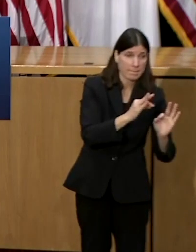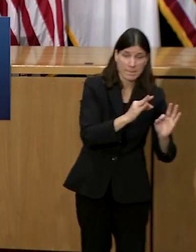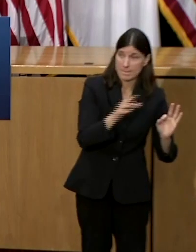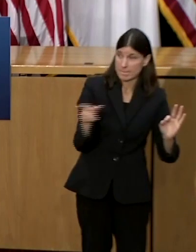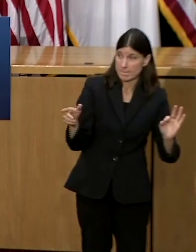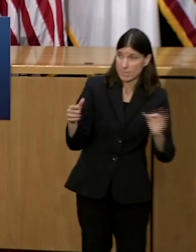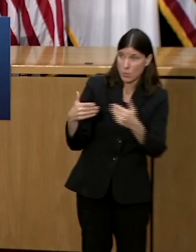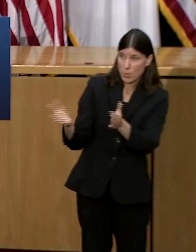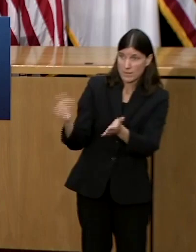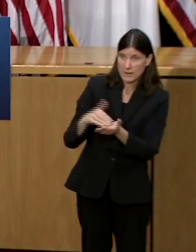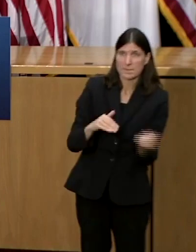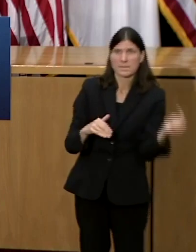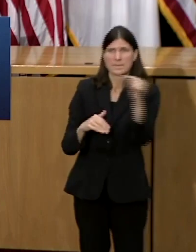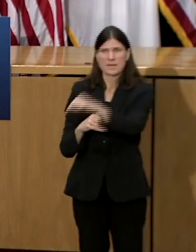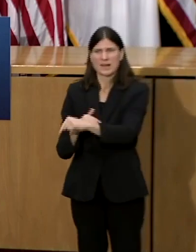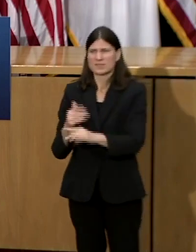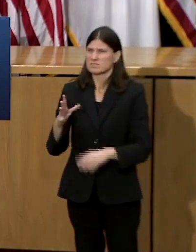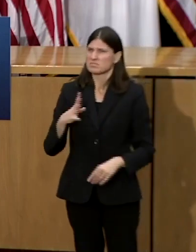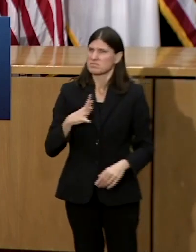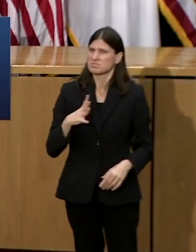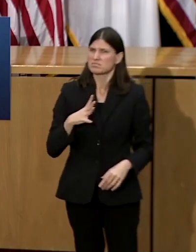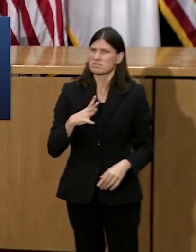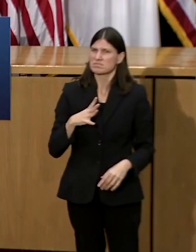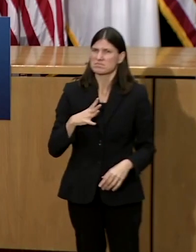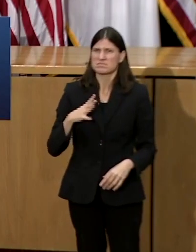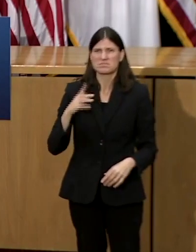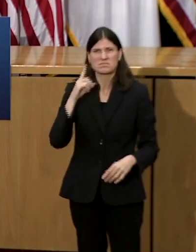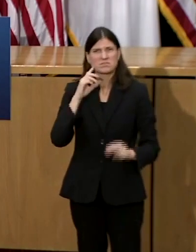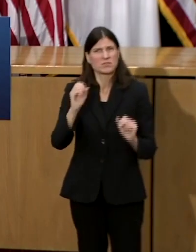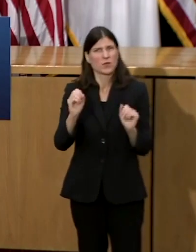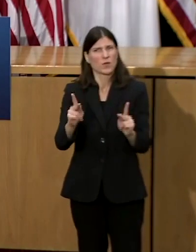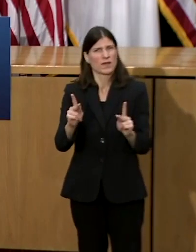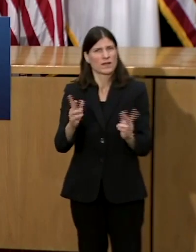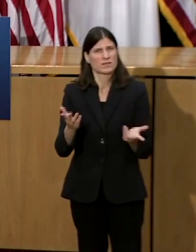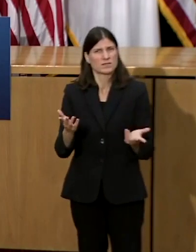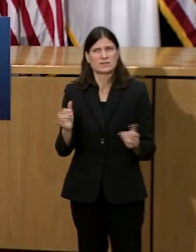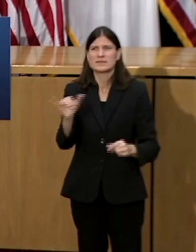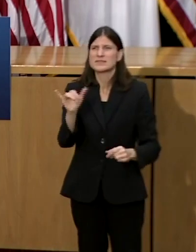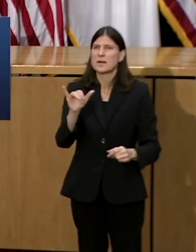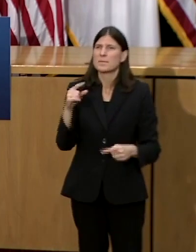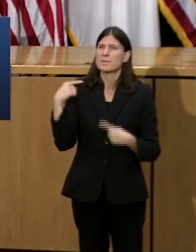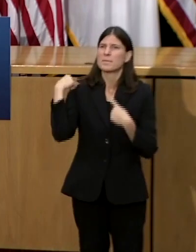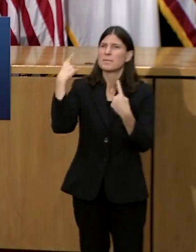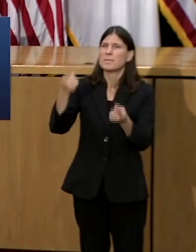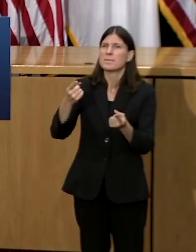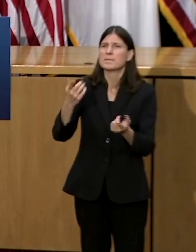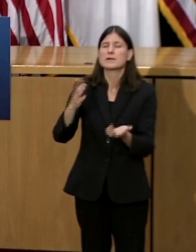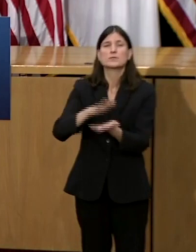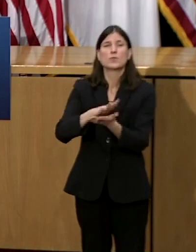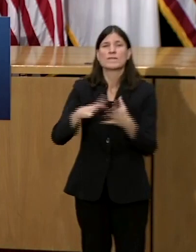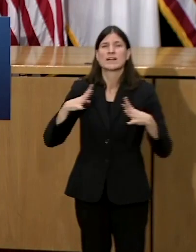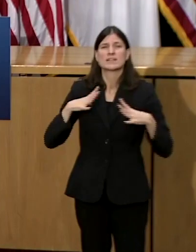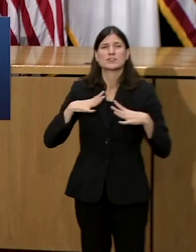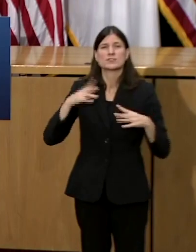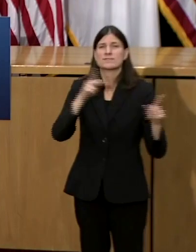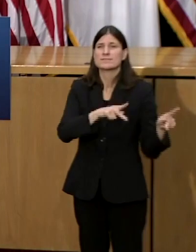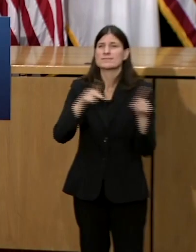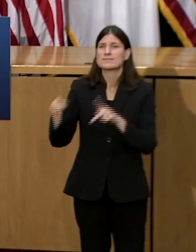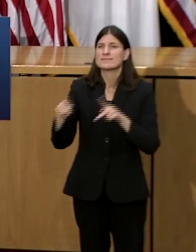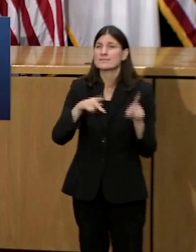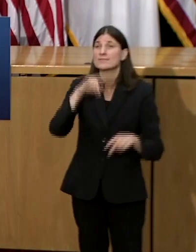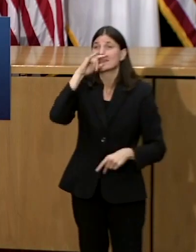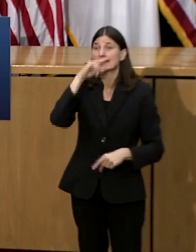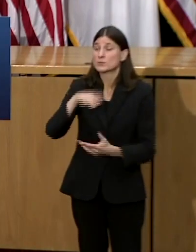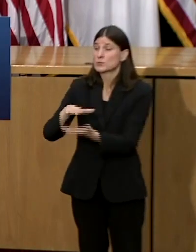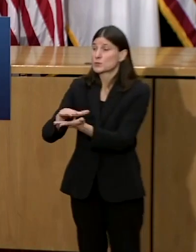other circumstances and they bring their laptops home and then they come back. And so in general, the families